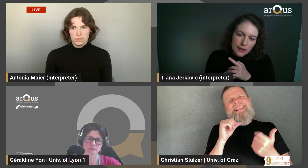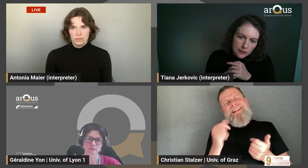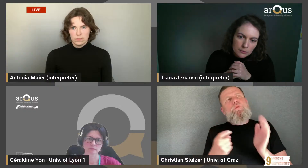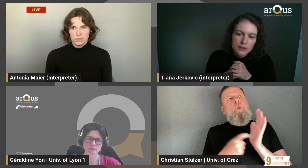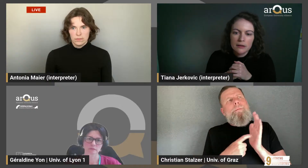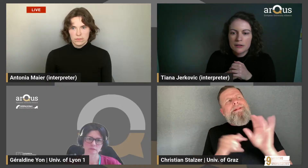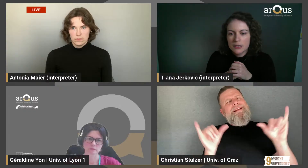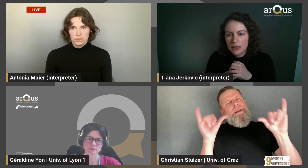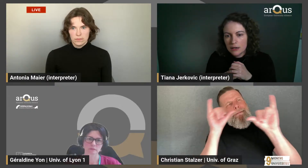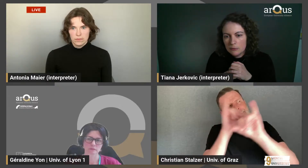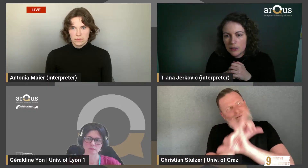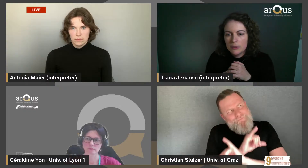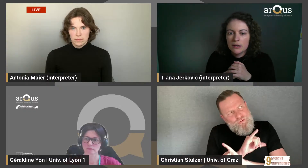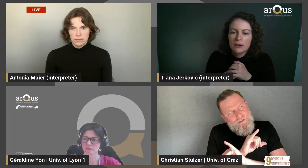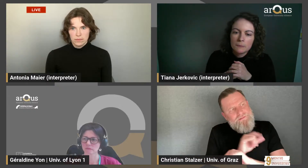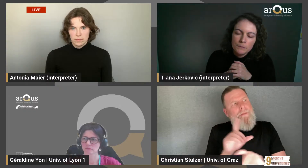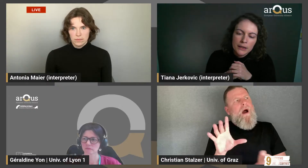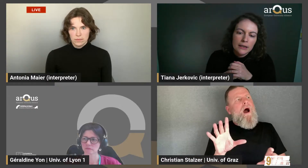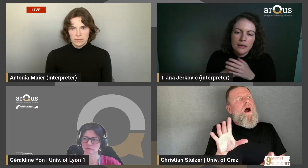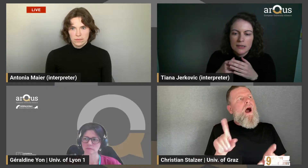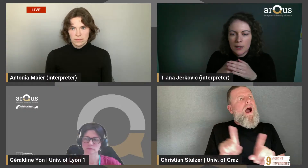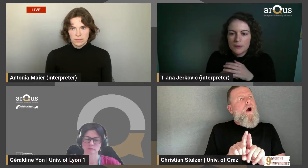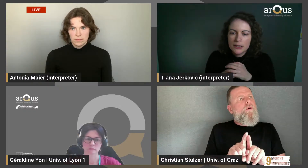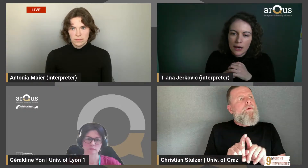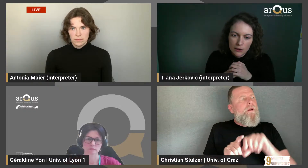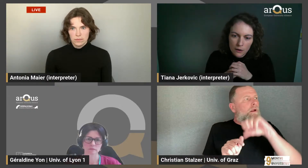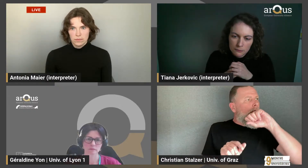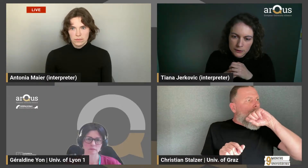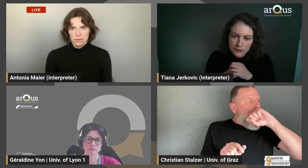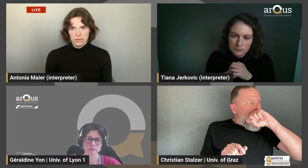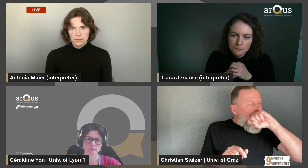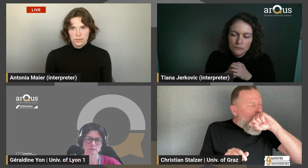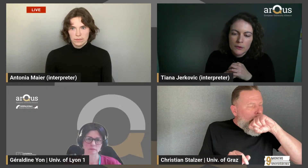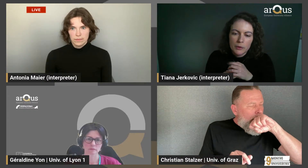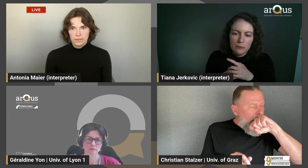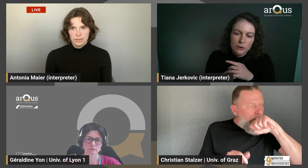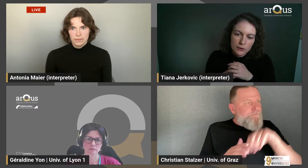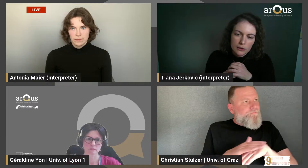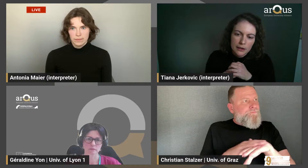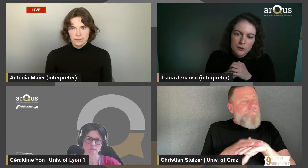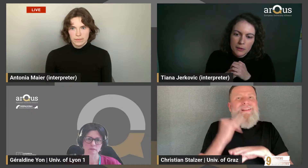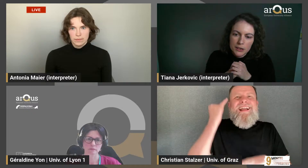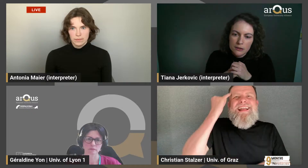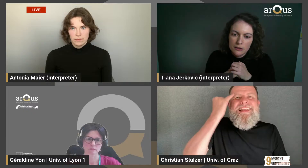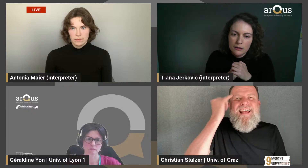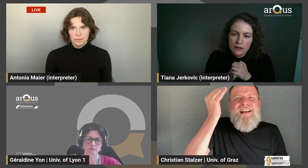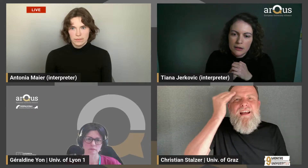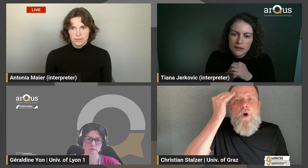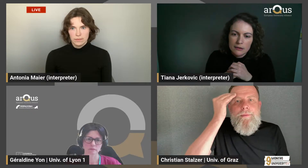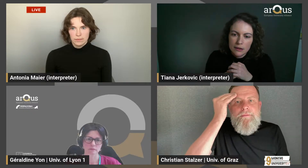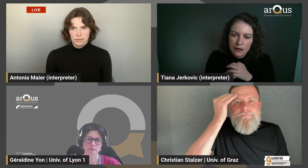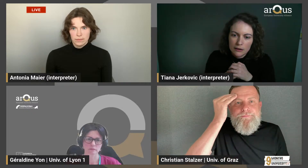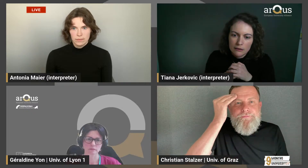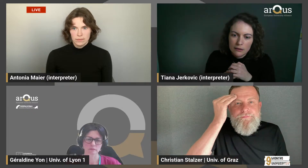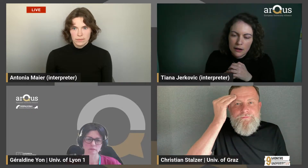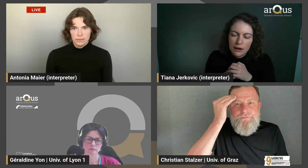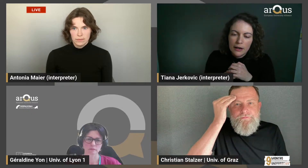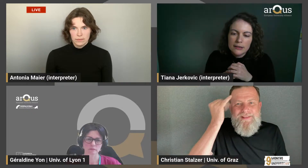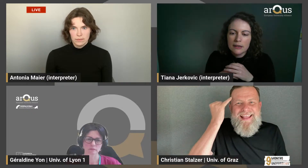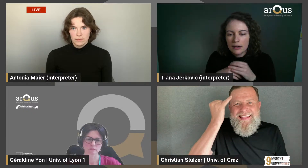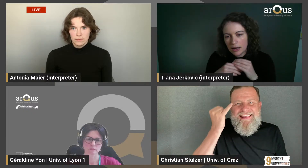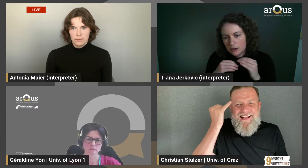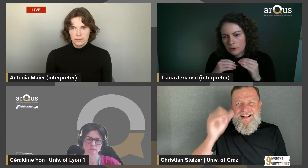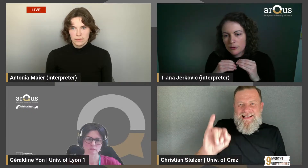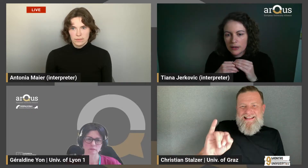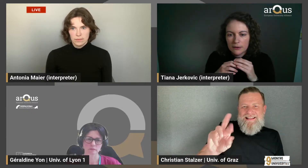a second misunderstanding, maybe it doesn't happen that often, but I would also like to mention it, is that